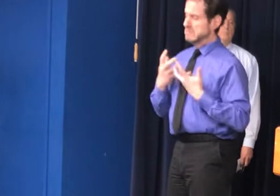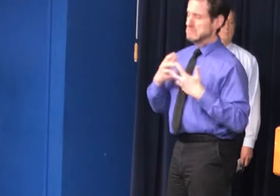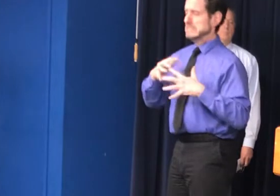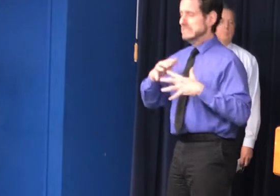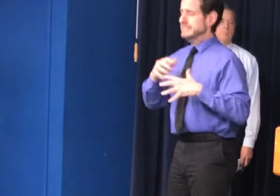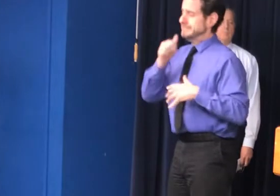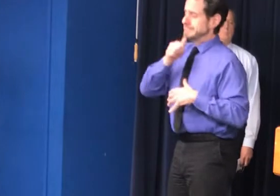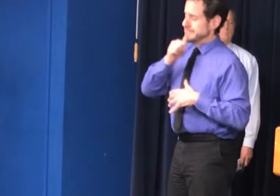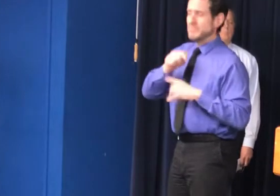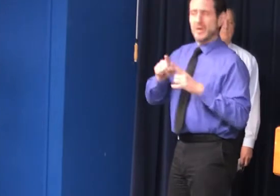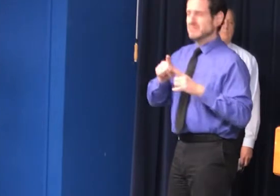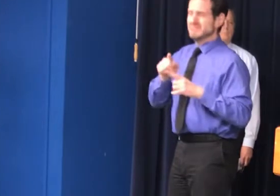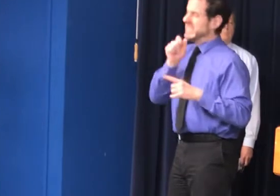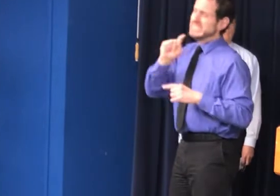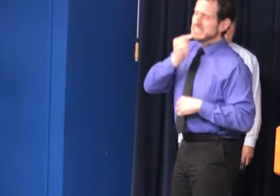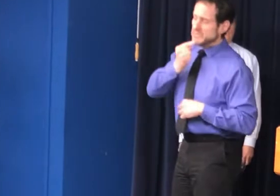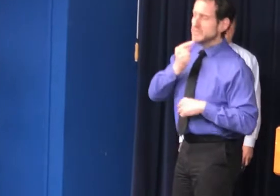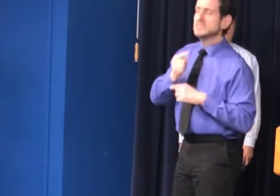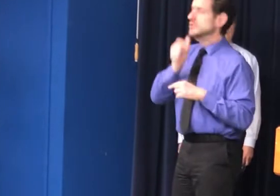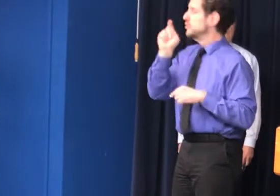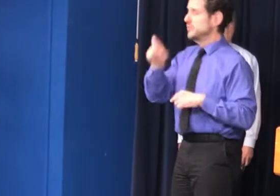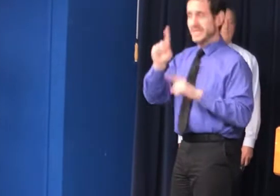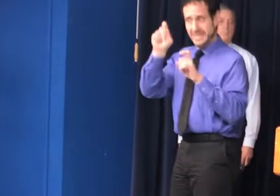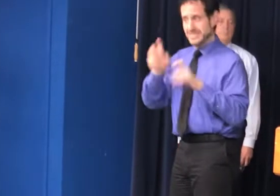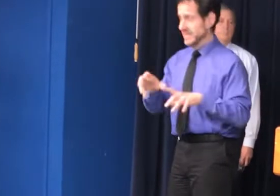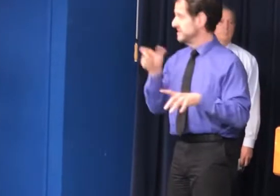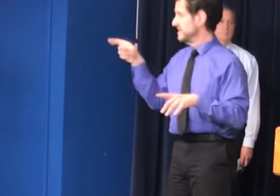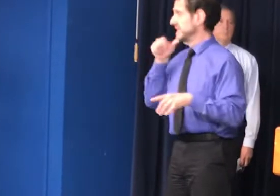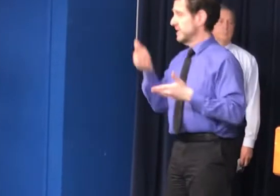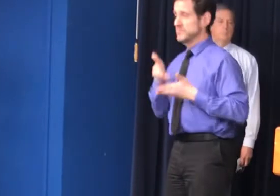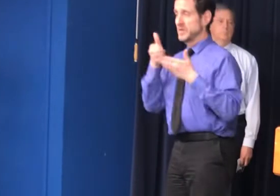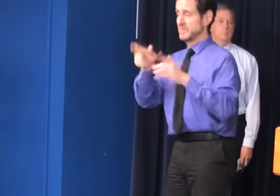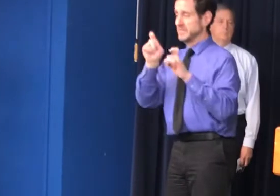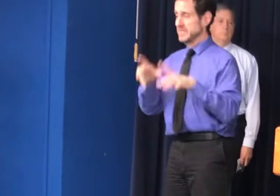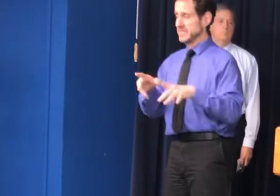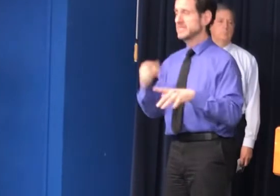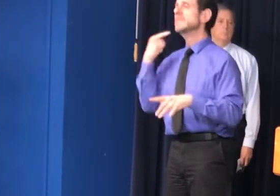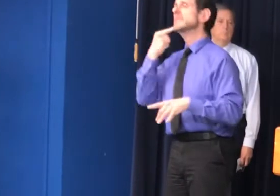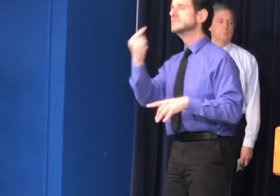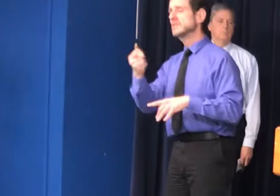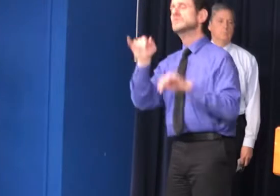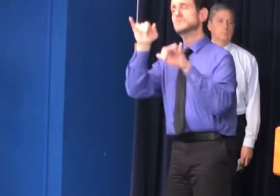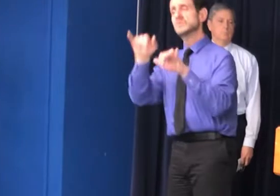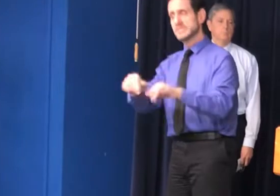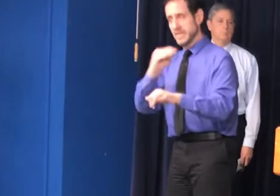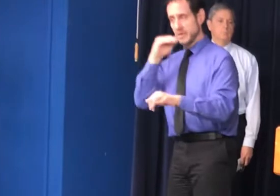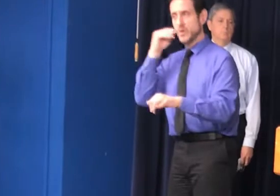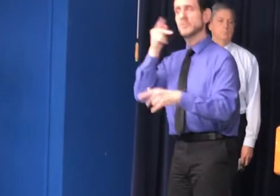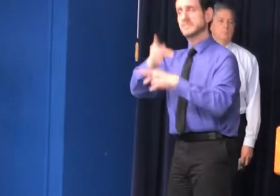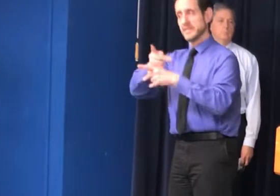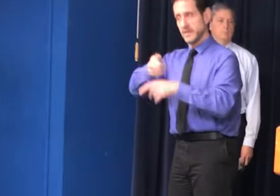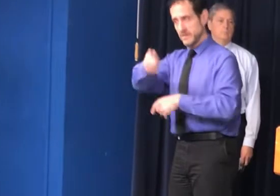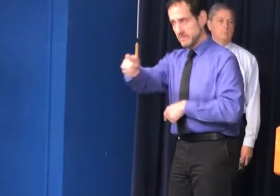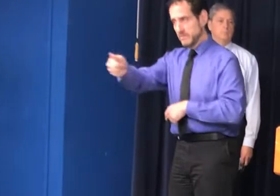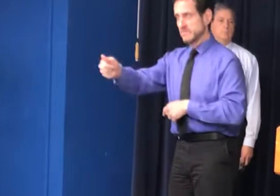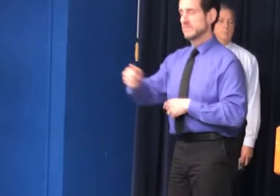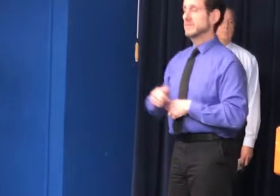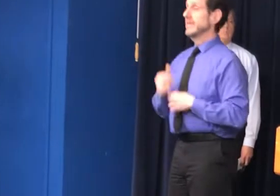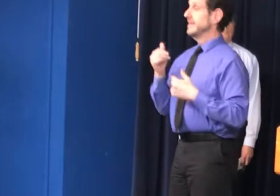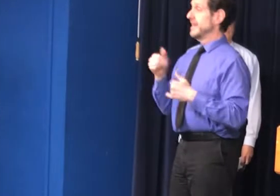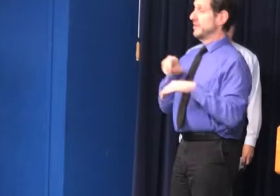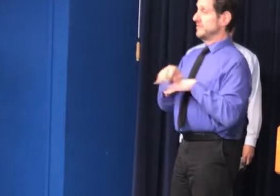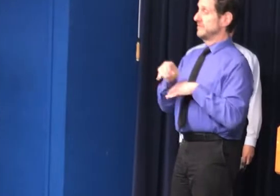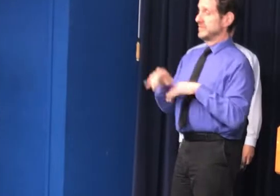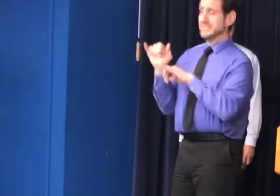will probably not need to be tested and will not have a test recommended, but instead will be told to stay home. The guidance now is to